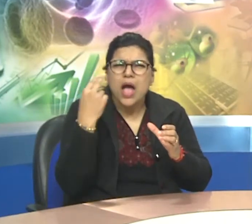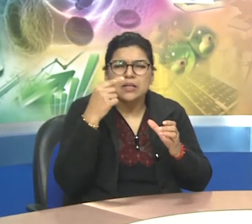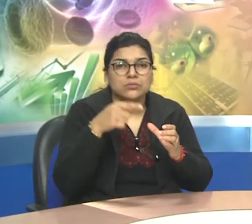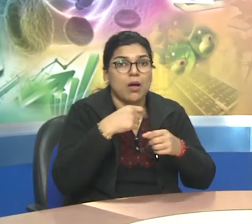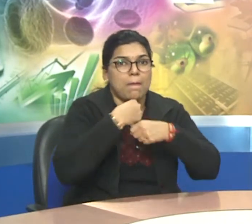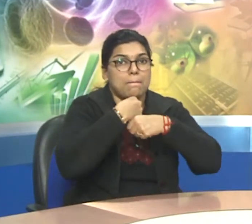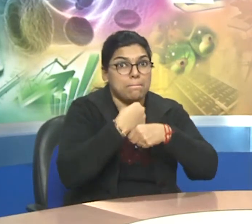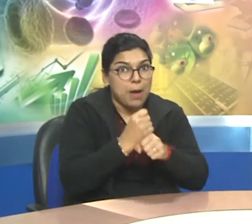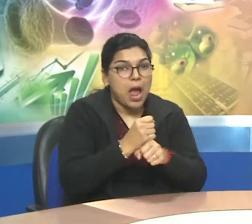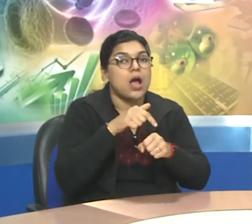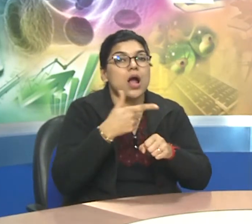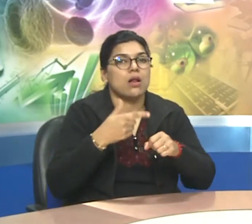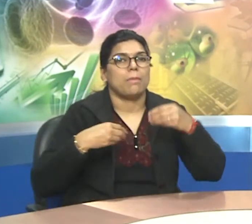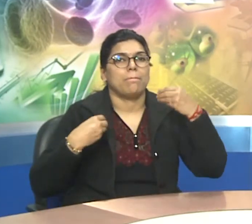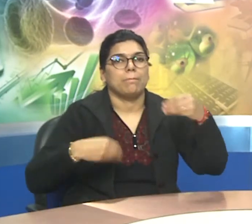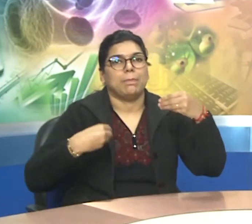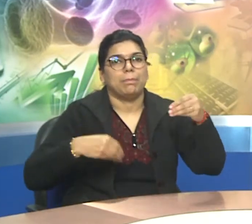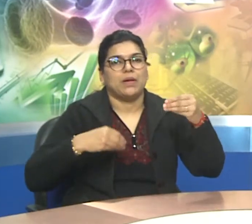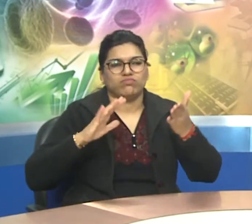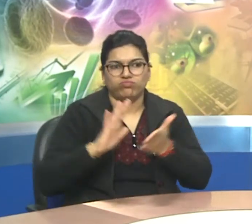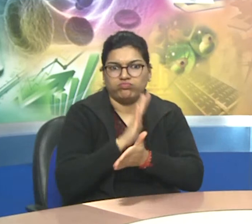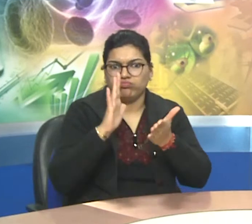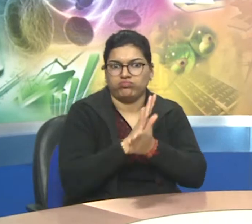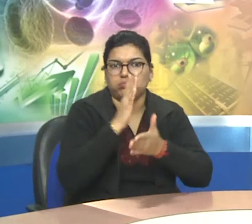Sunday edition of the New York Times.